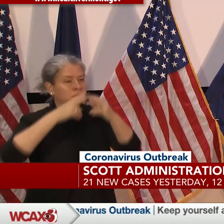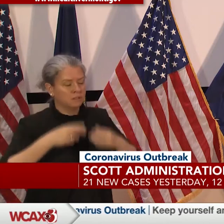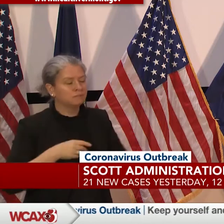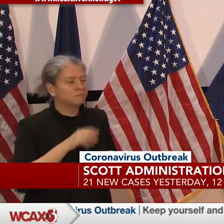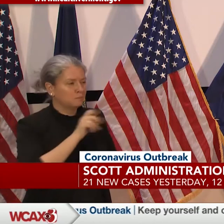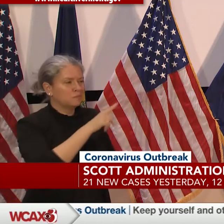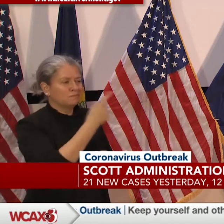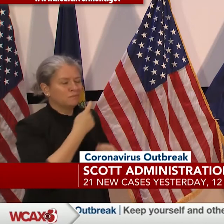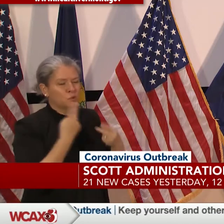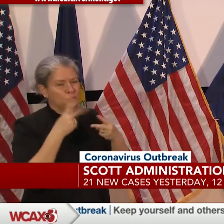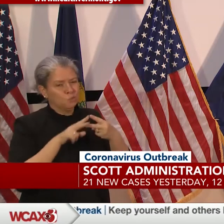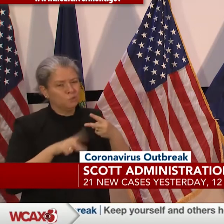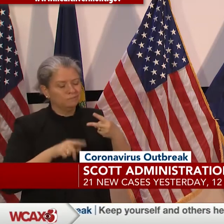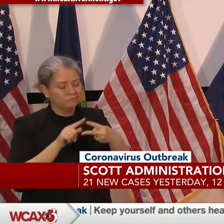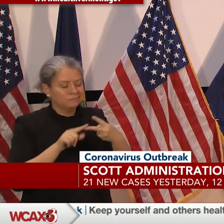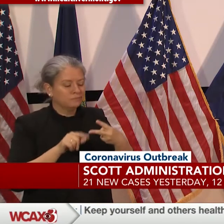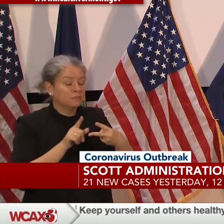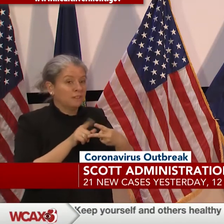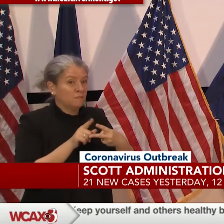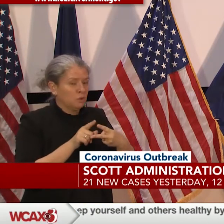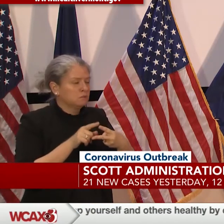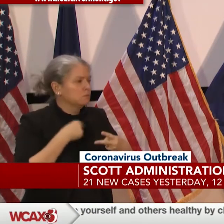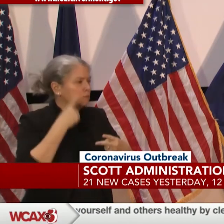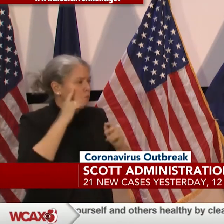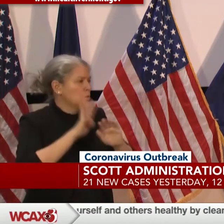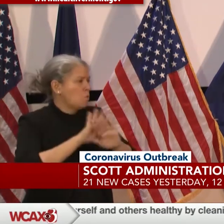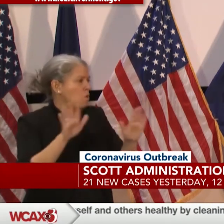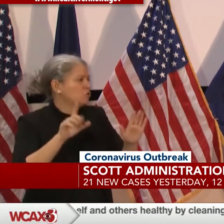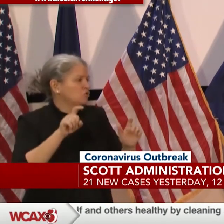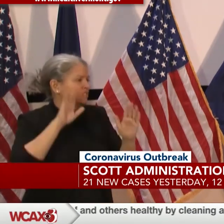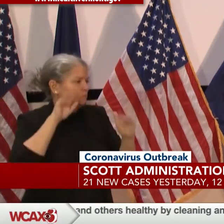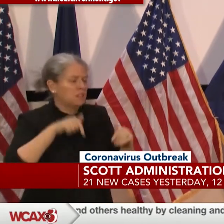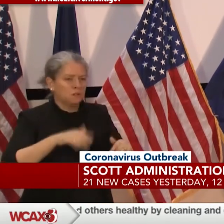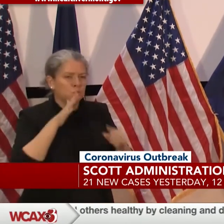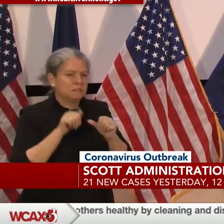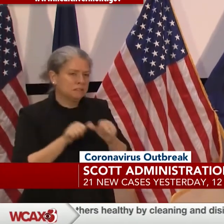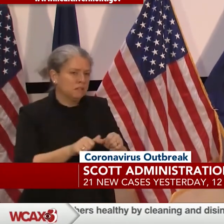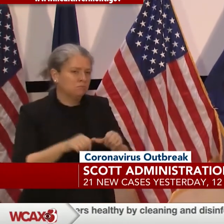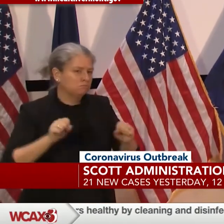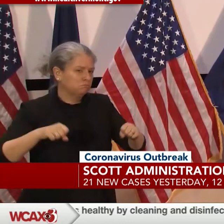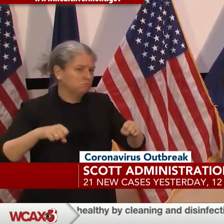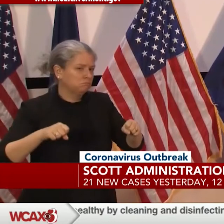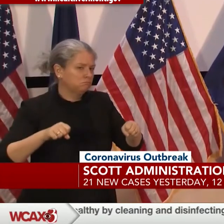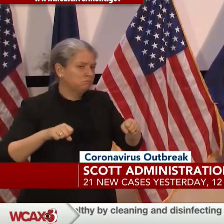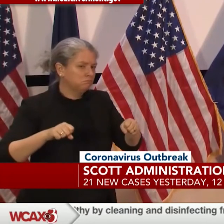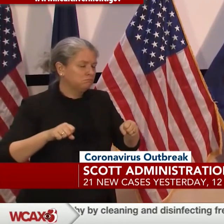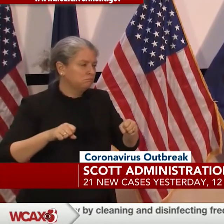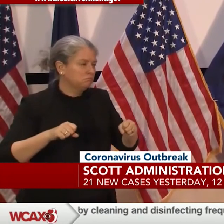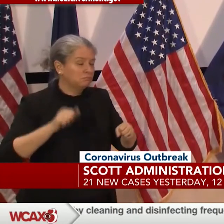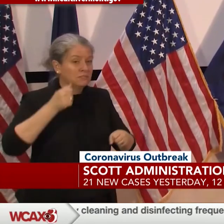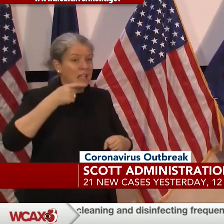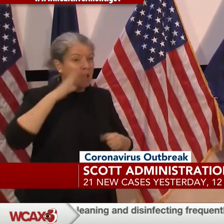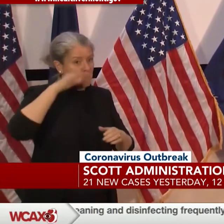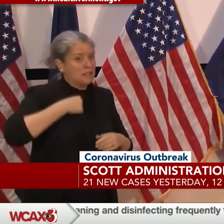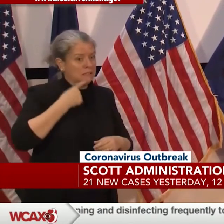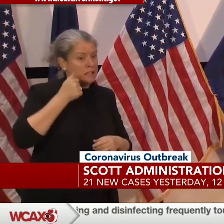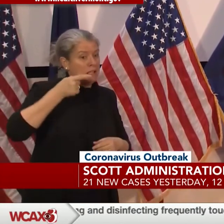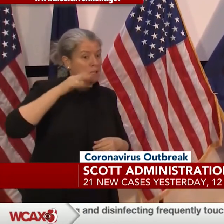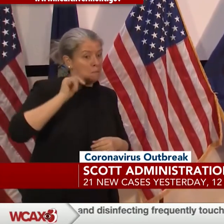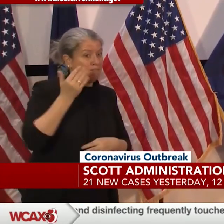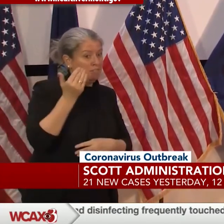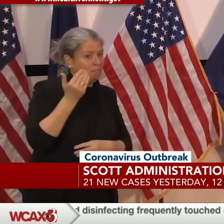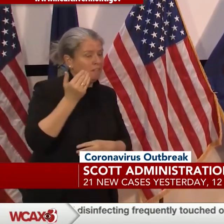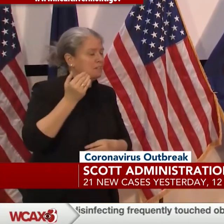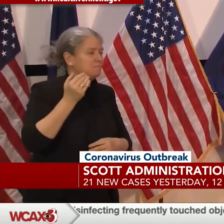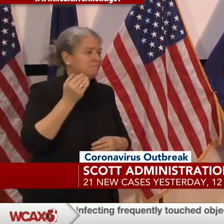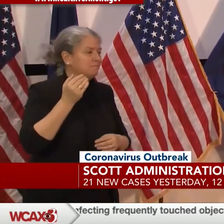parts to that question. First of all, I think everyone should expect that this will be extended April 15th and beyond,